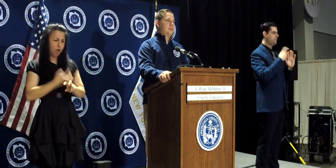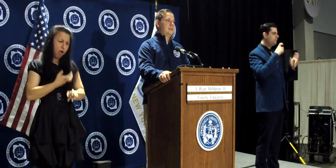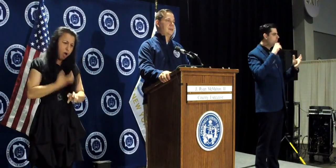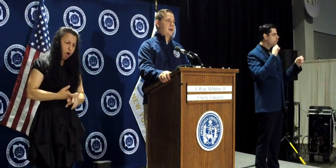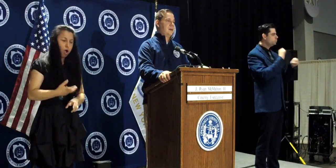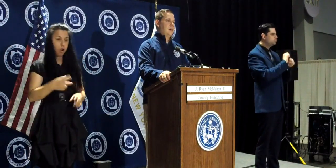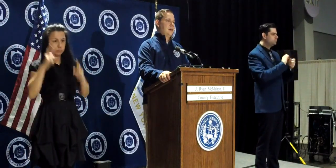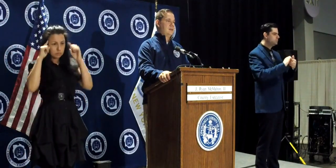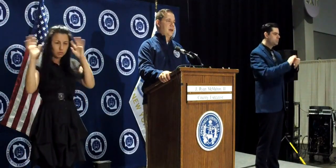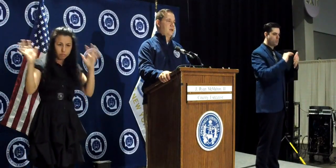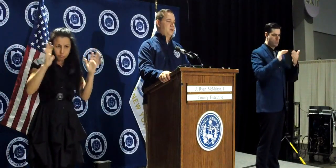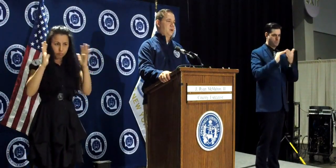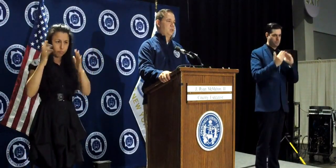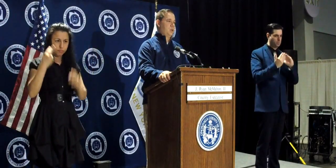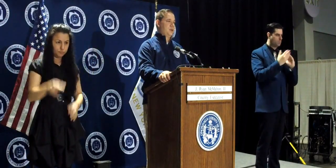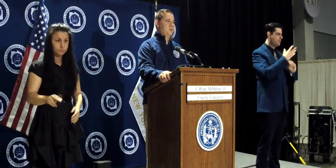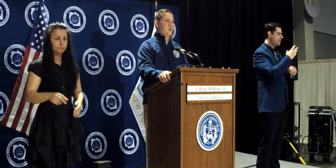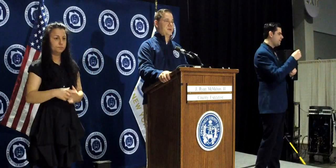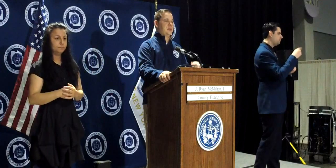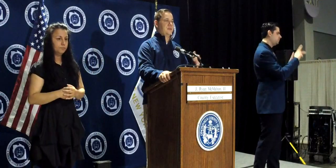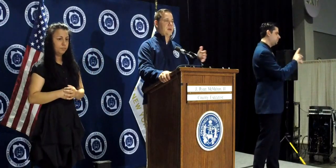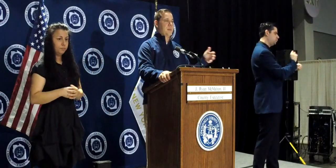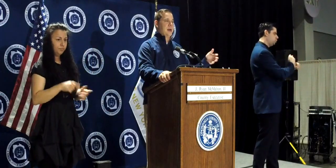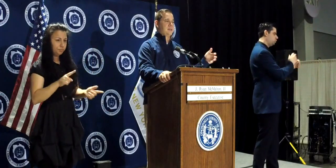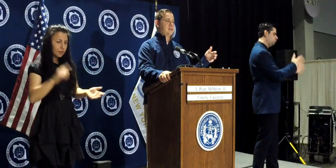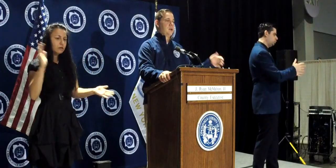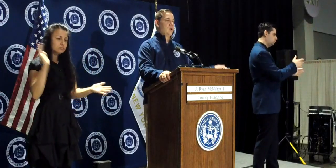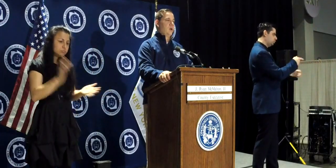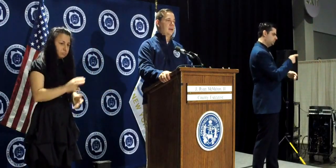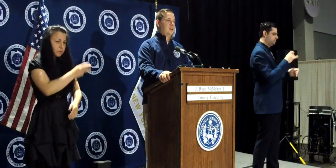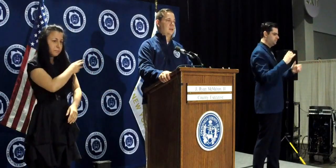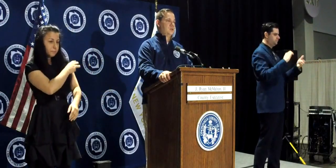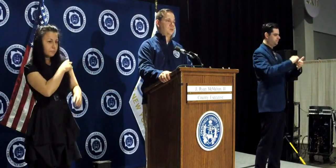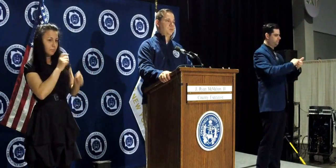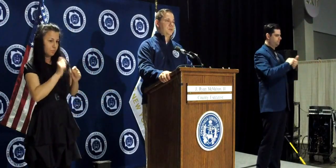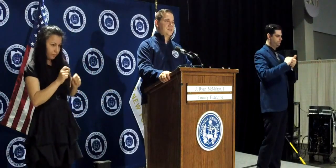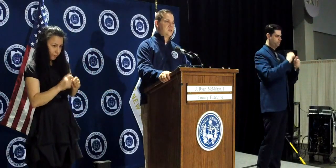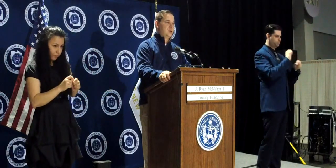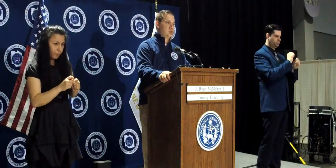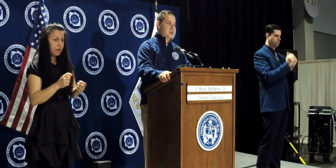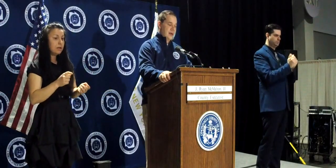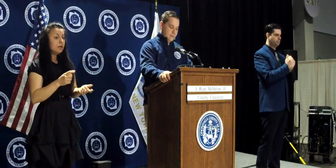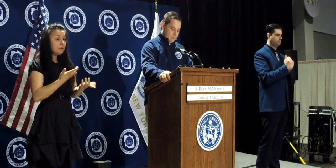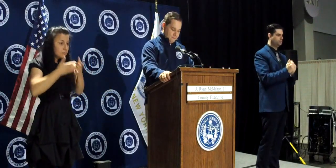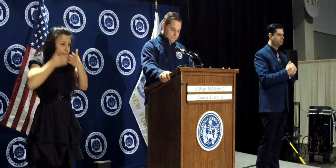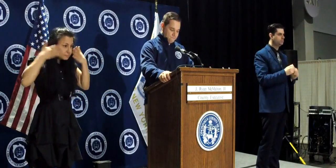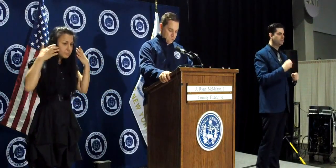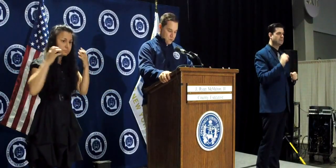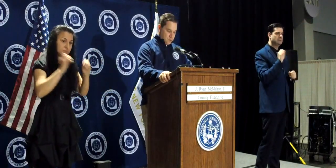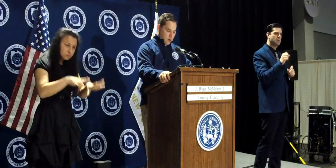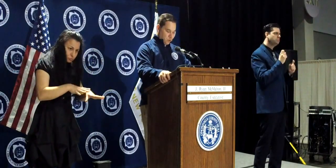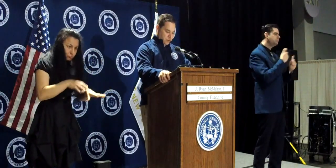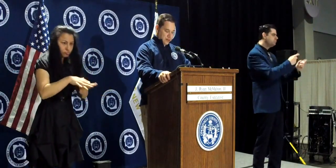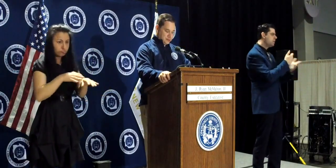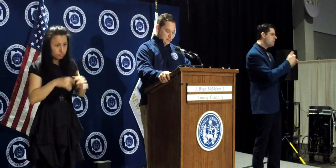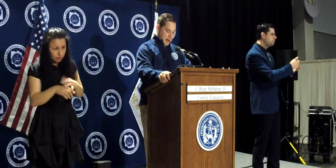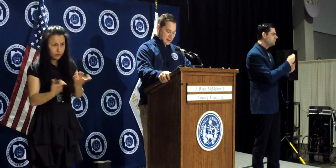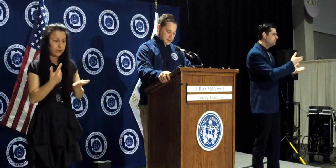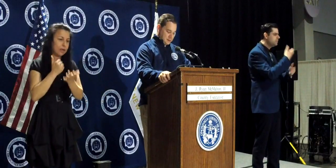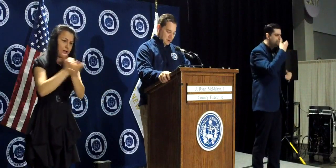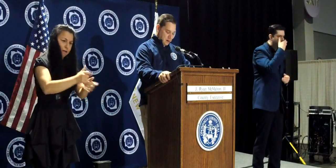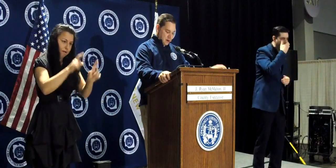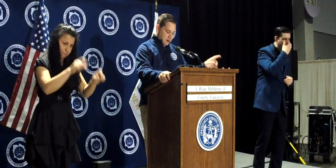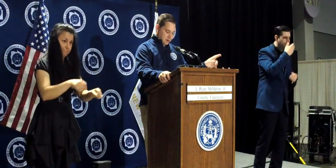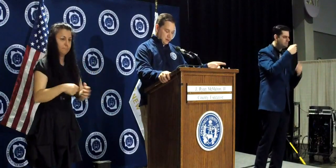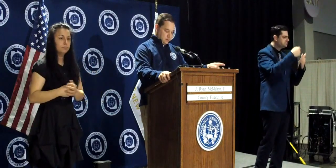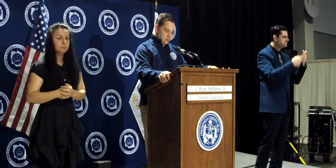to ease that anxiety with their employees, whether it's giving them masks or anything else, please consider doing that. Related to